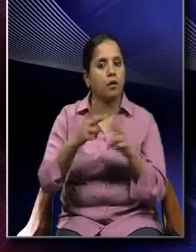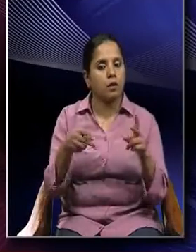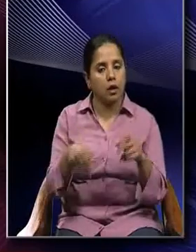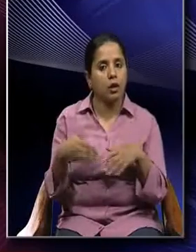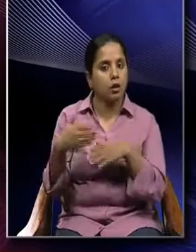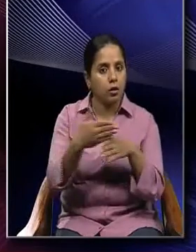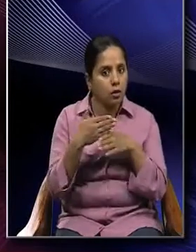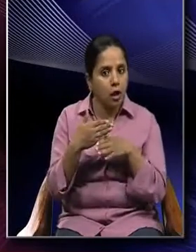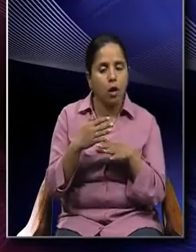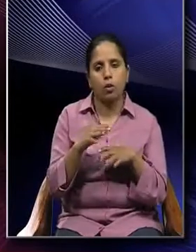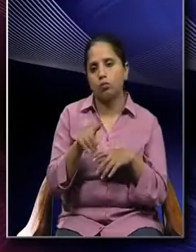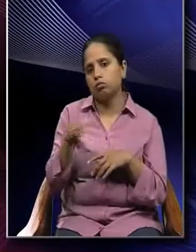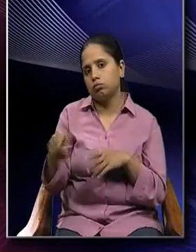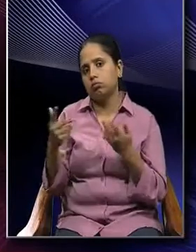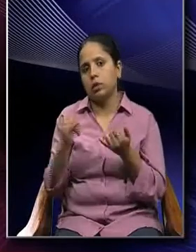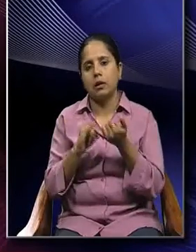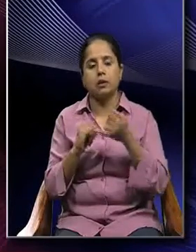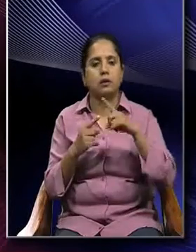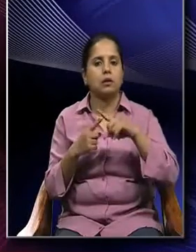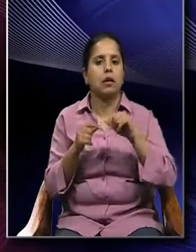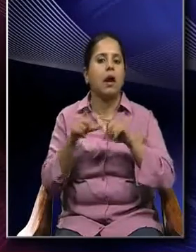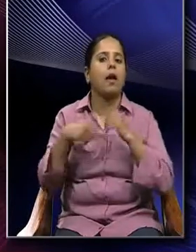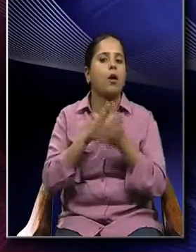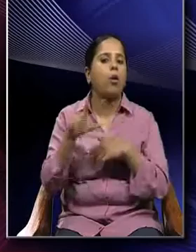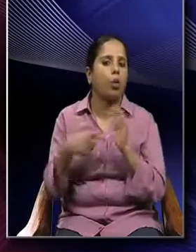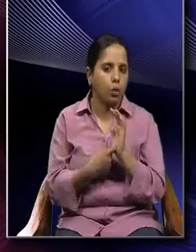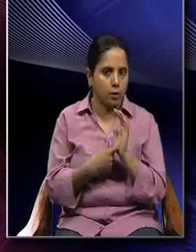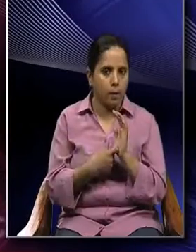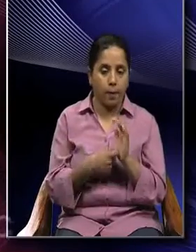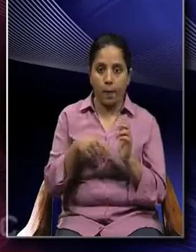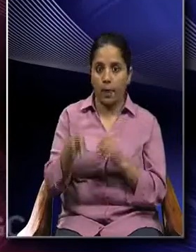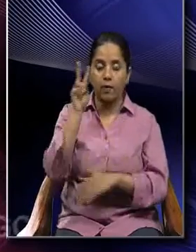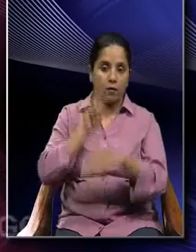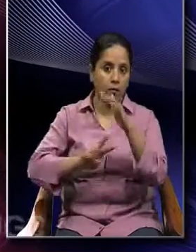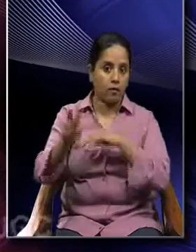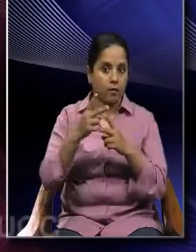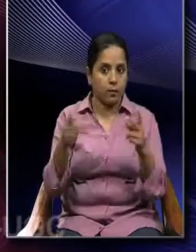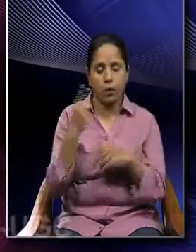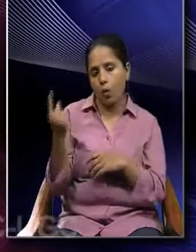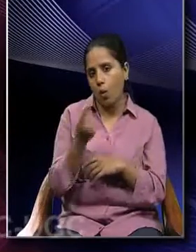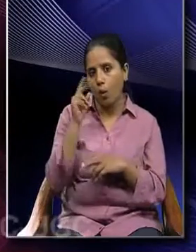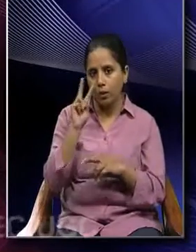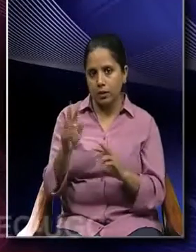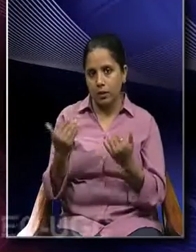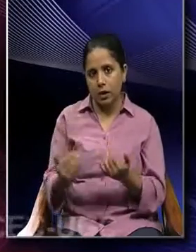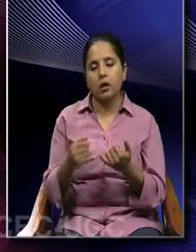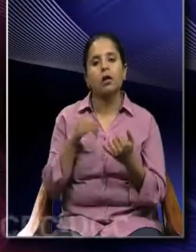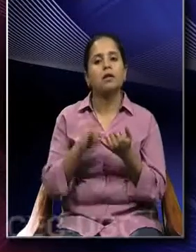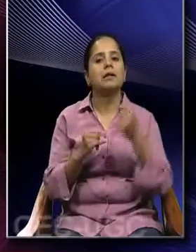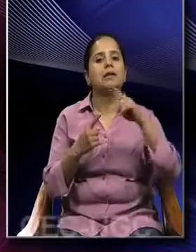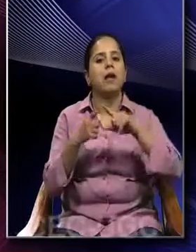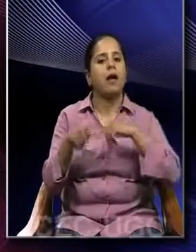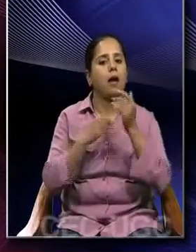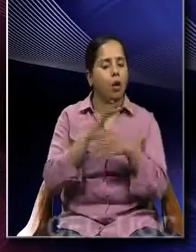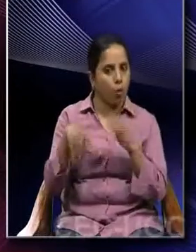to stakeholders. So we are making a shift in terms of our vision from only looking at shareholders to looking at